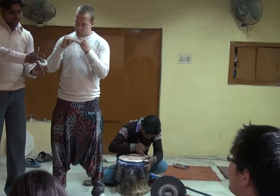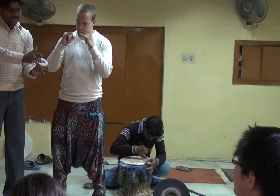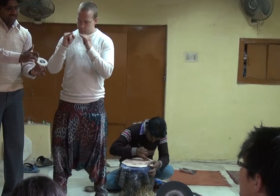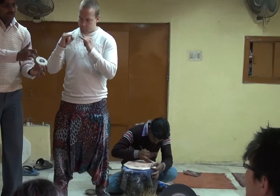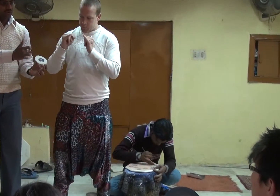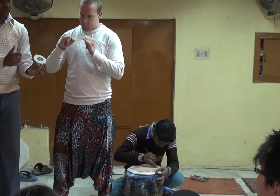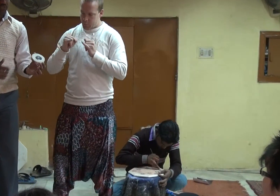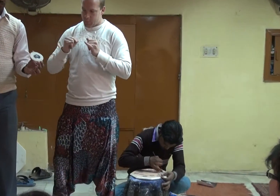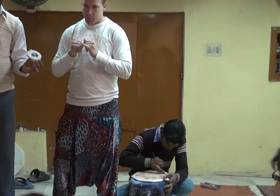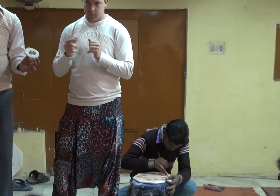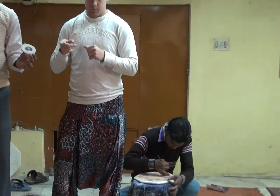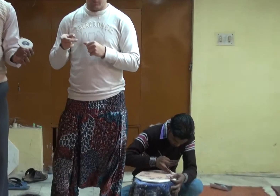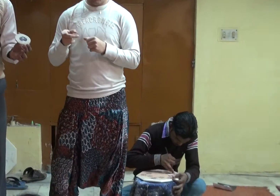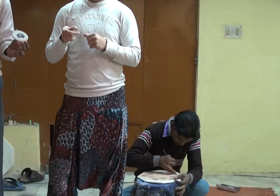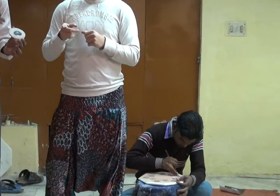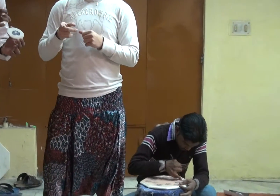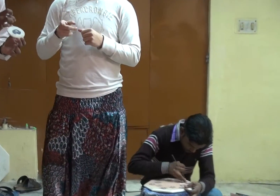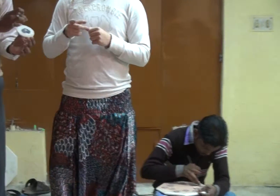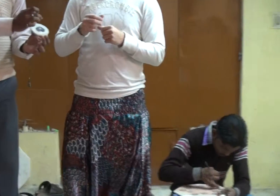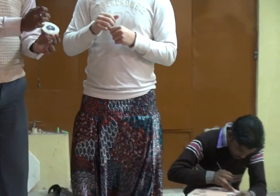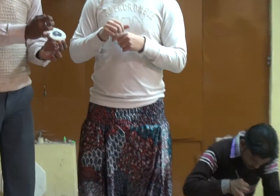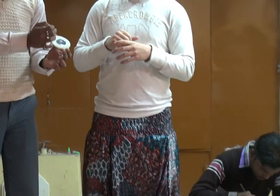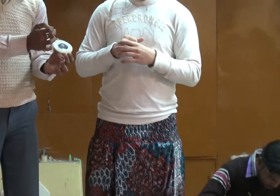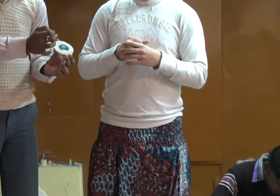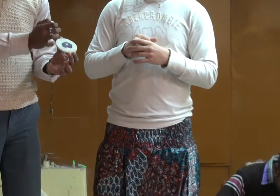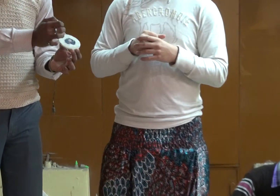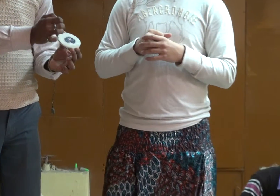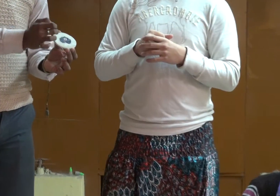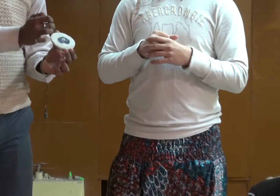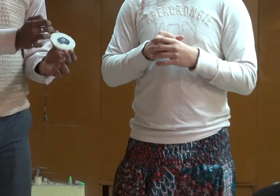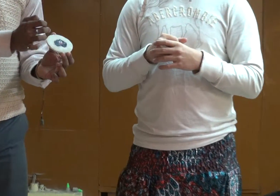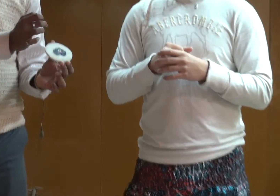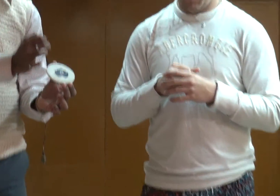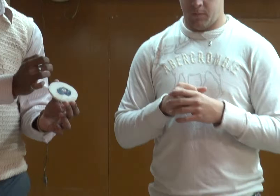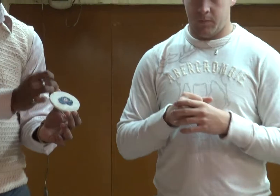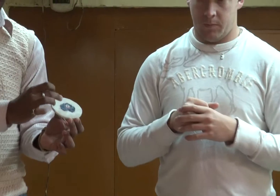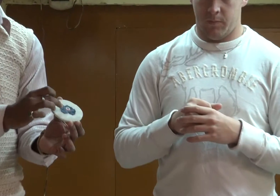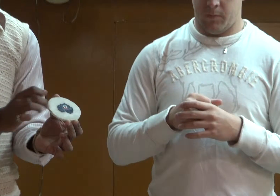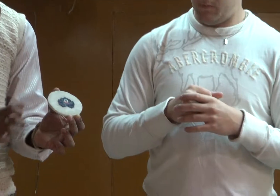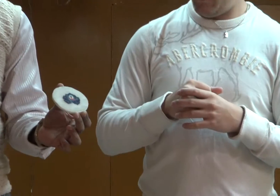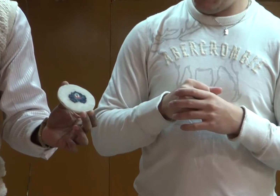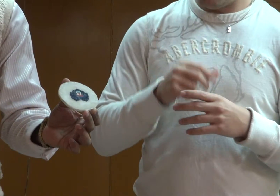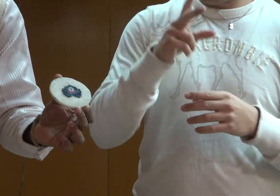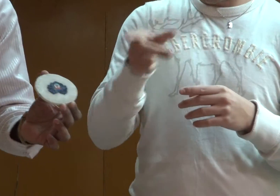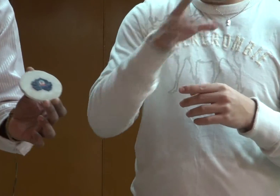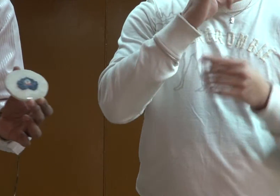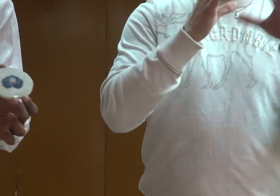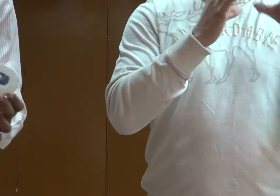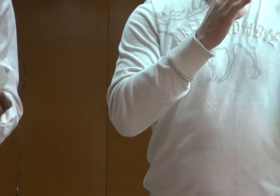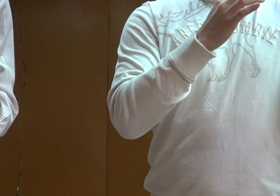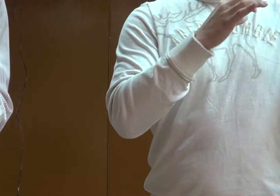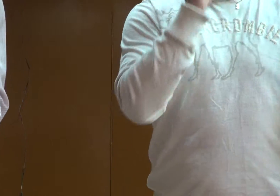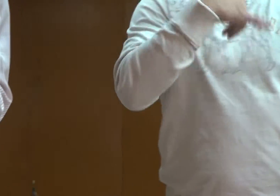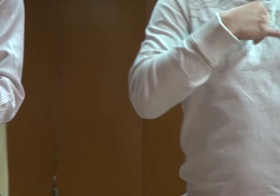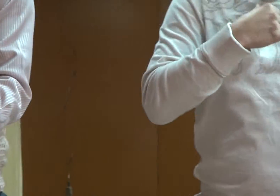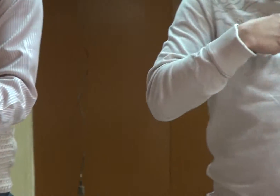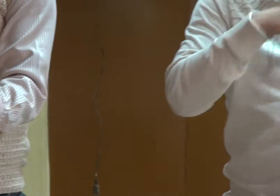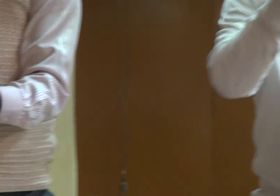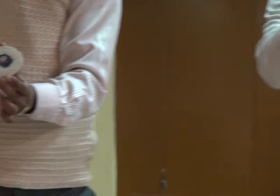That is a look like so all together, but this shape, each patterns are separate. They shape one by one with this wheel.